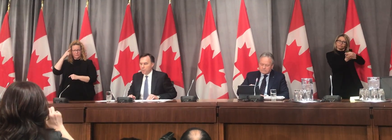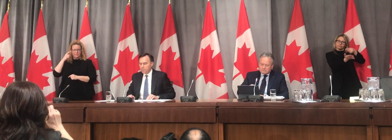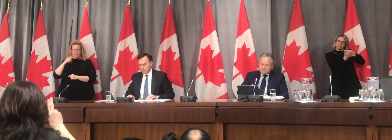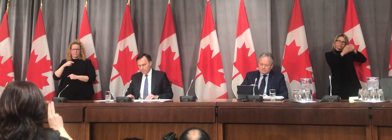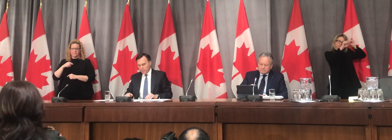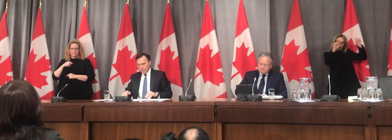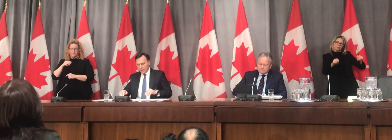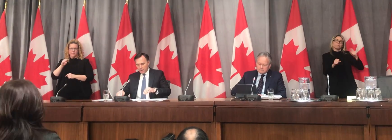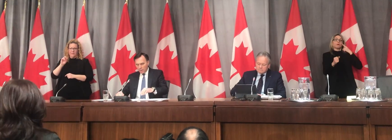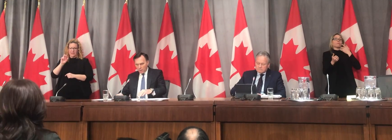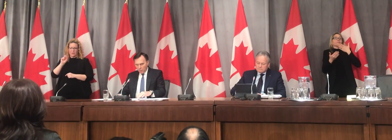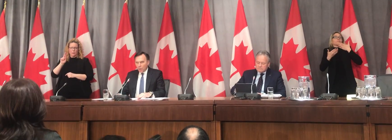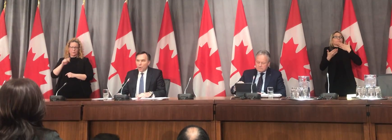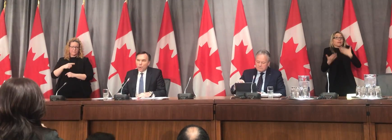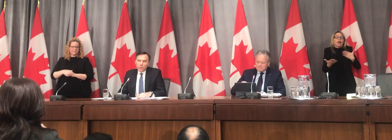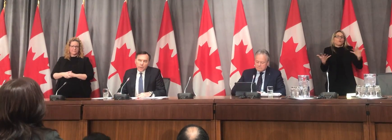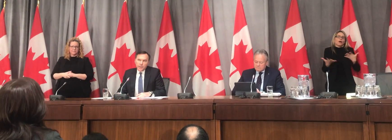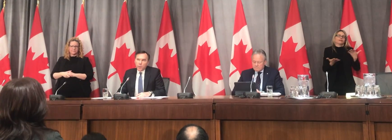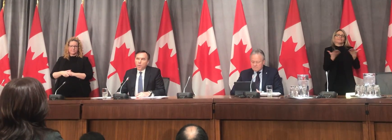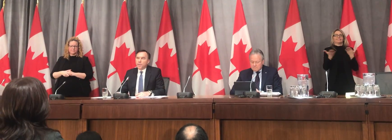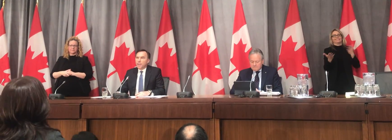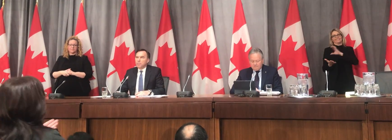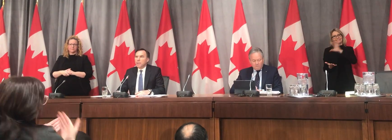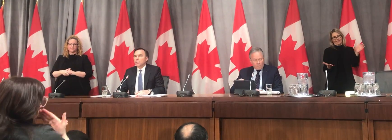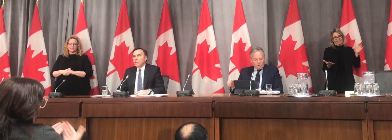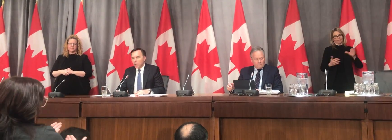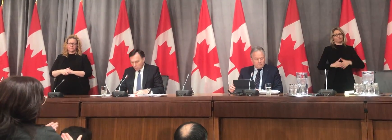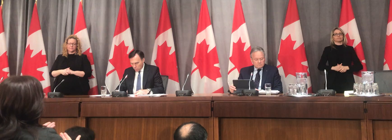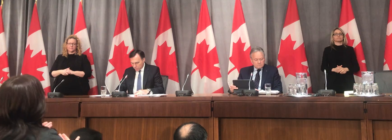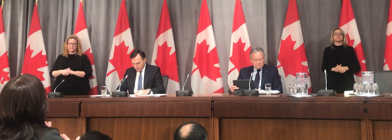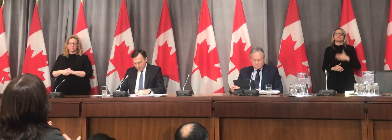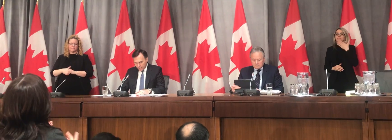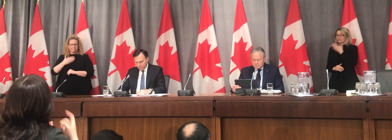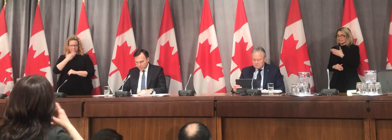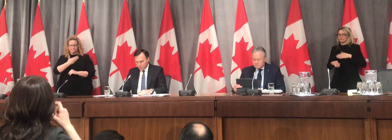Well, thank you. Earlier I noted that many of the